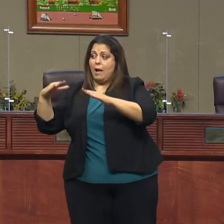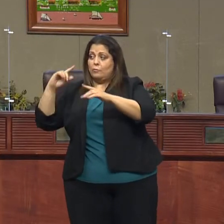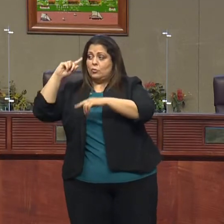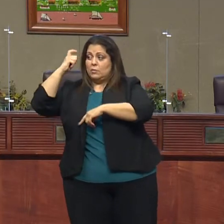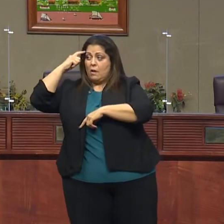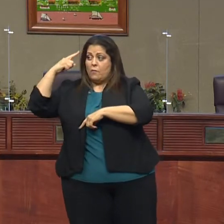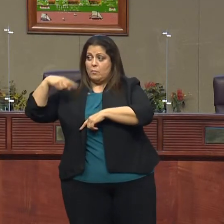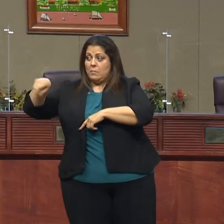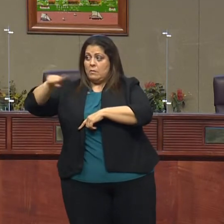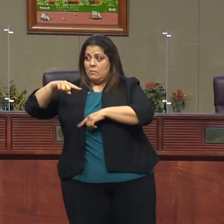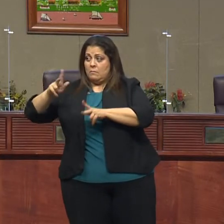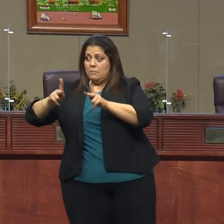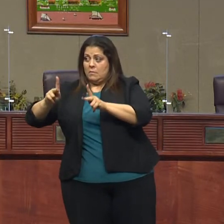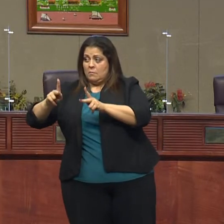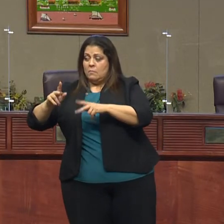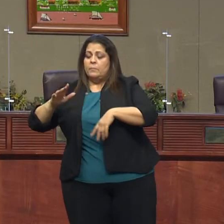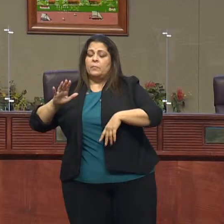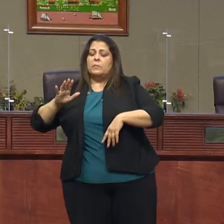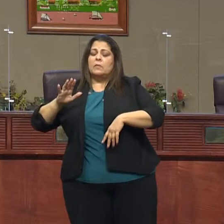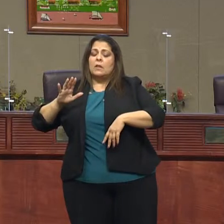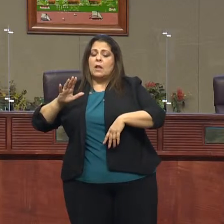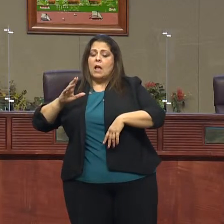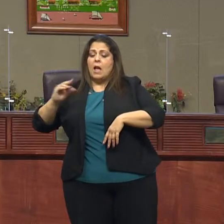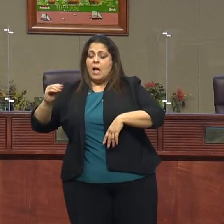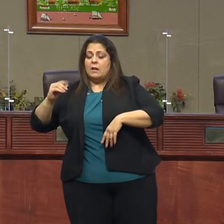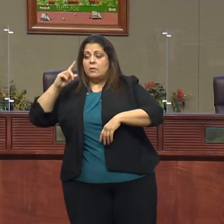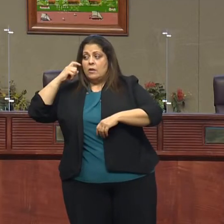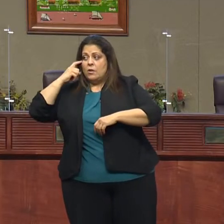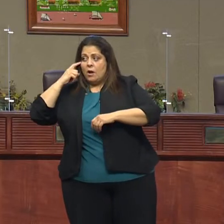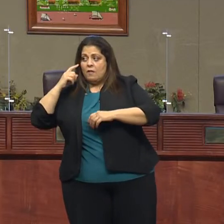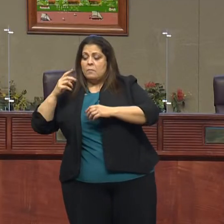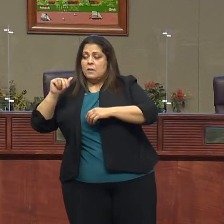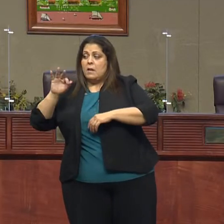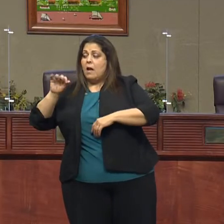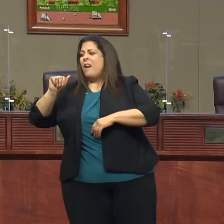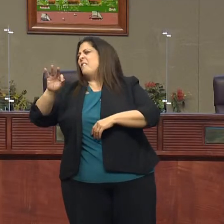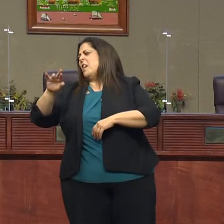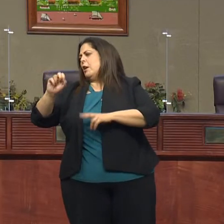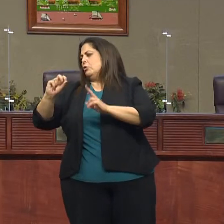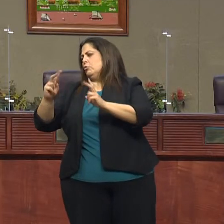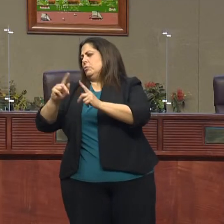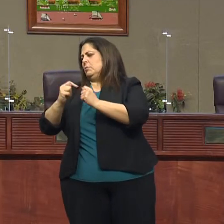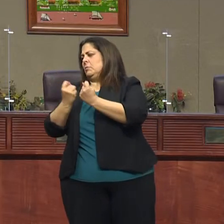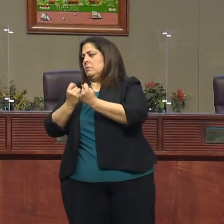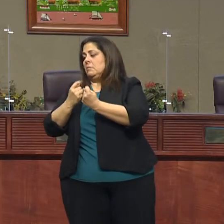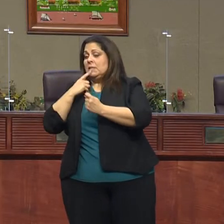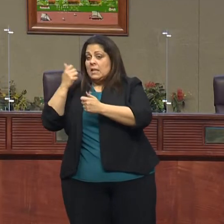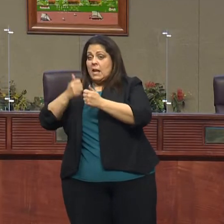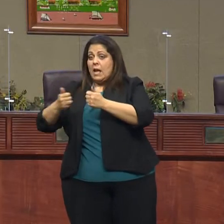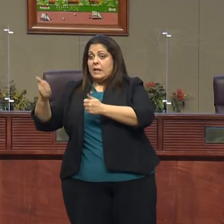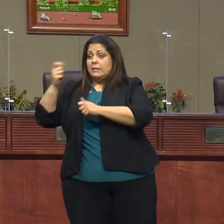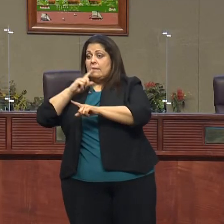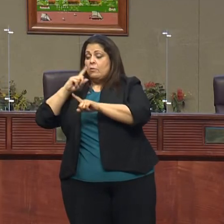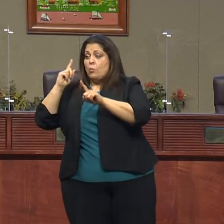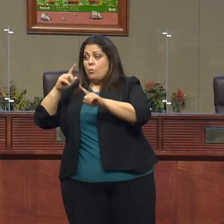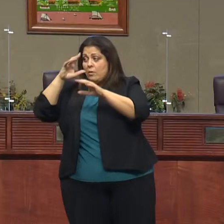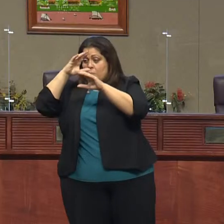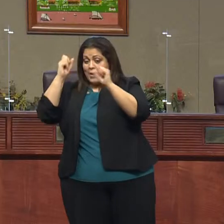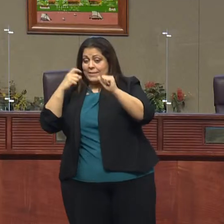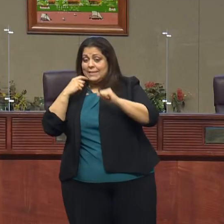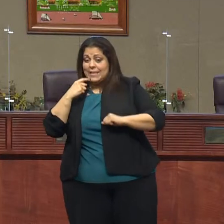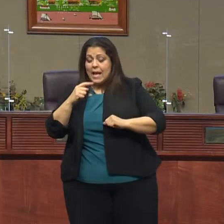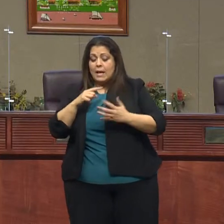affairs, and they made it known that by executive order, the president is now saying that by May